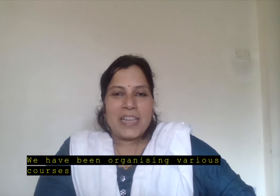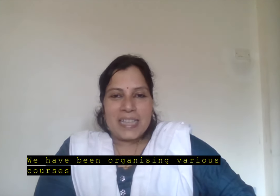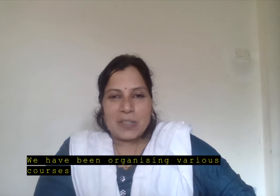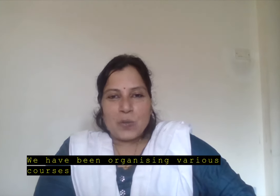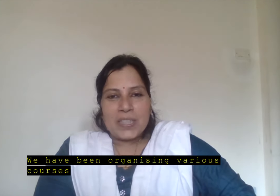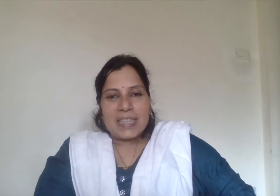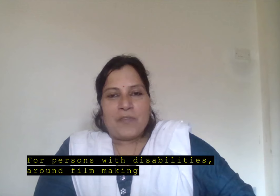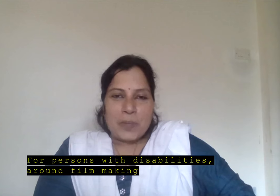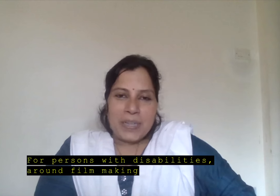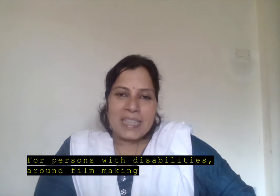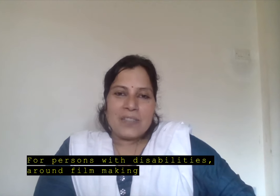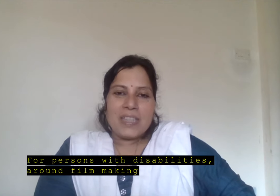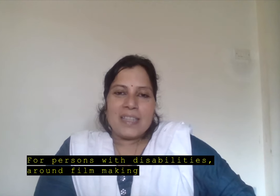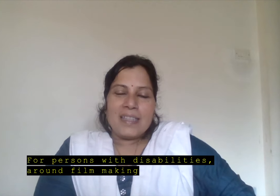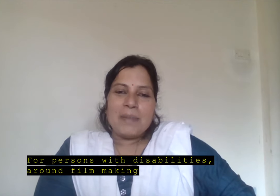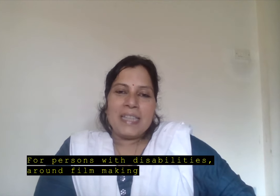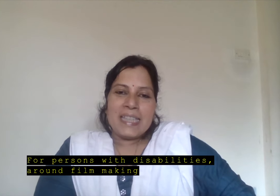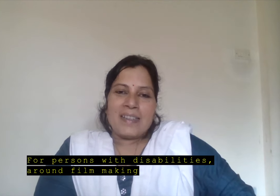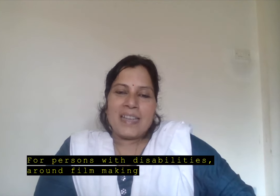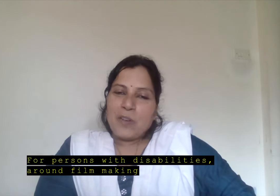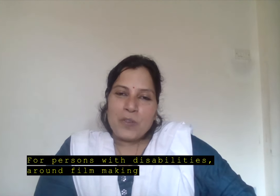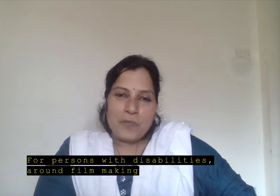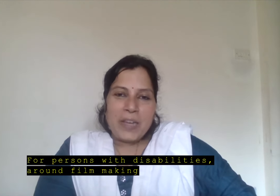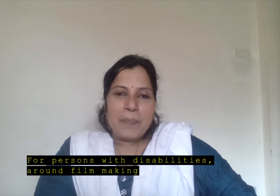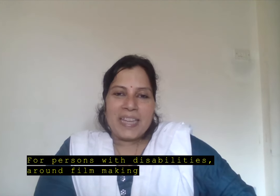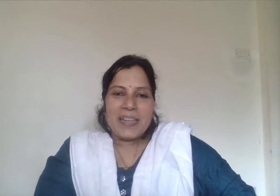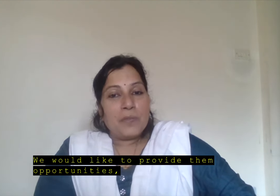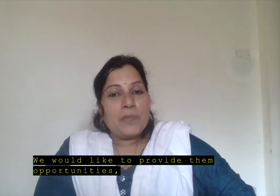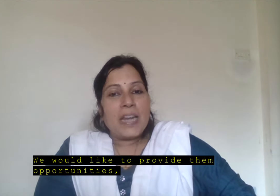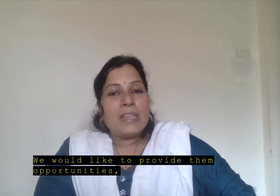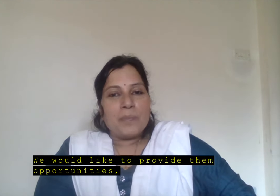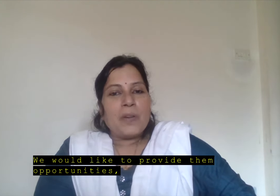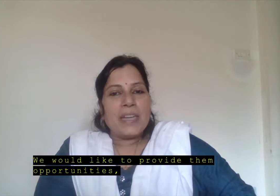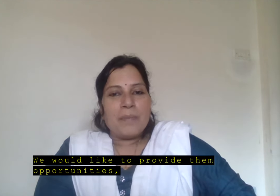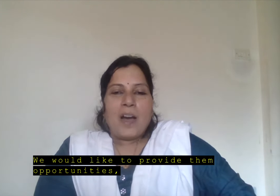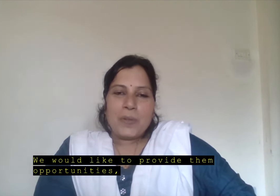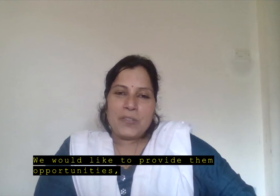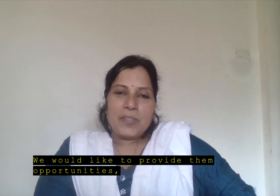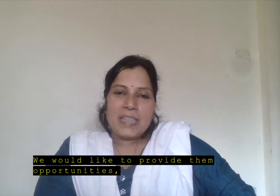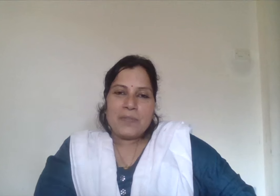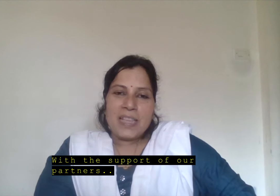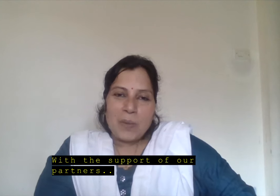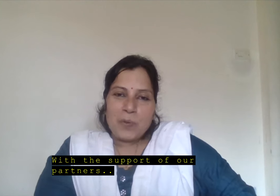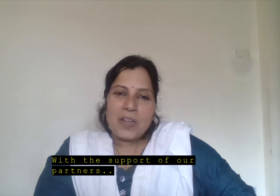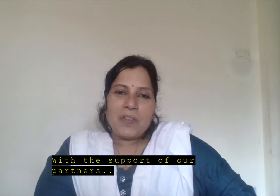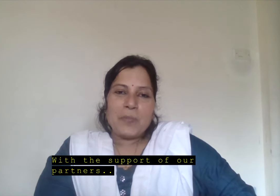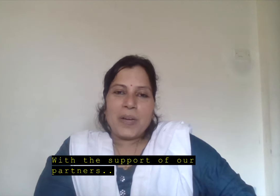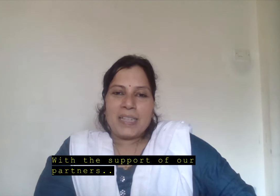various courses for persons with disabilities around filmmaking. We would like to provide them opportunities with the support of our